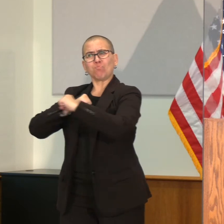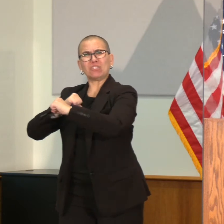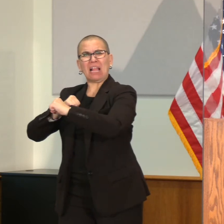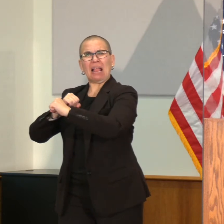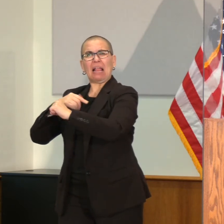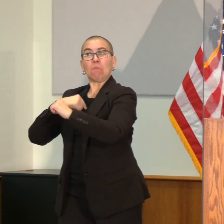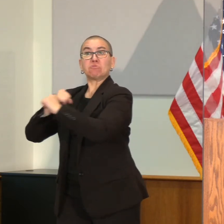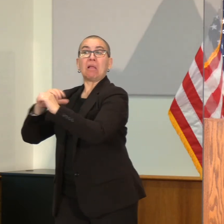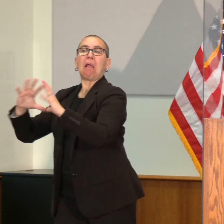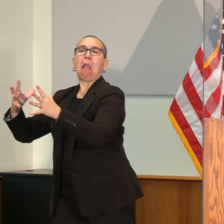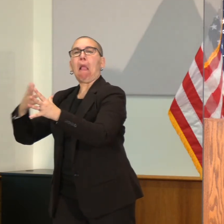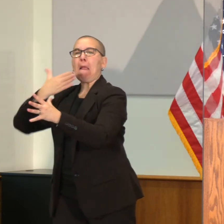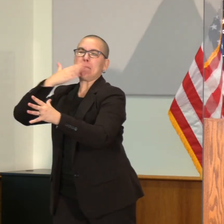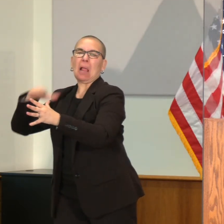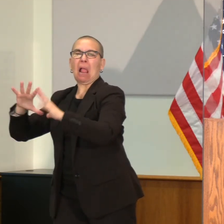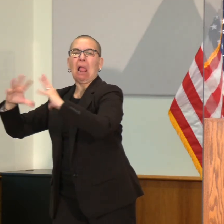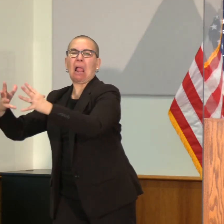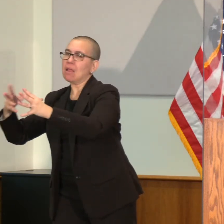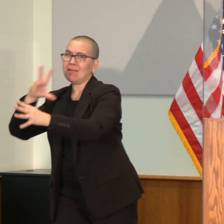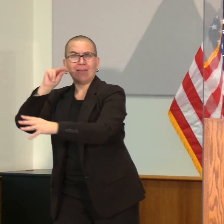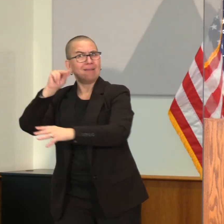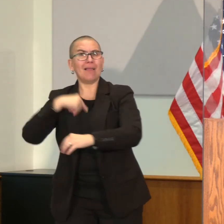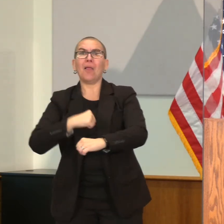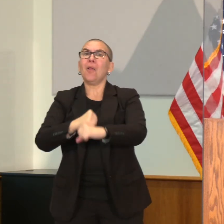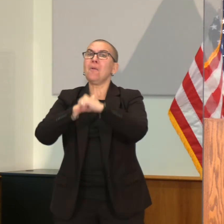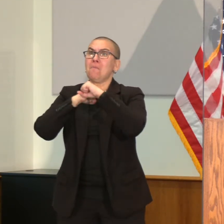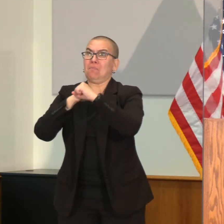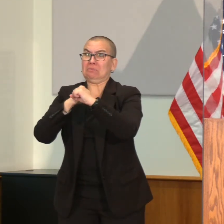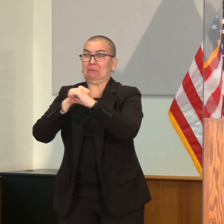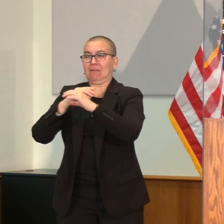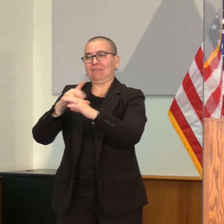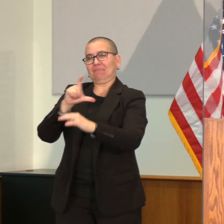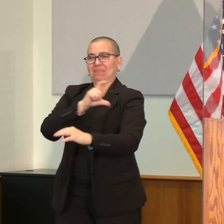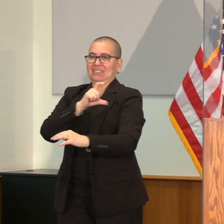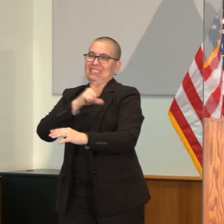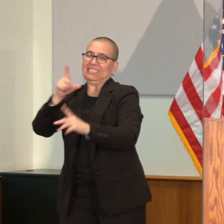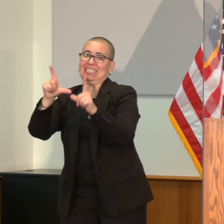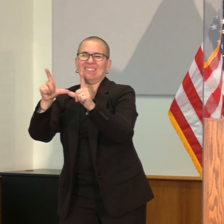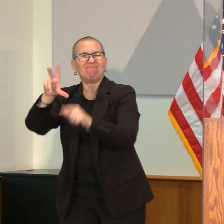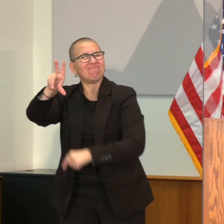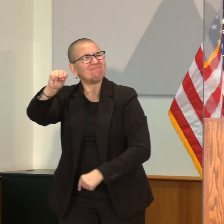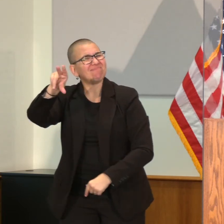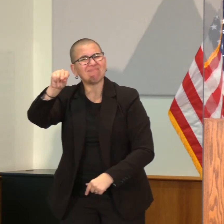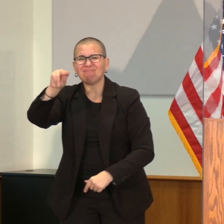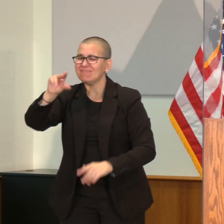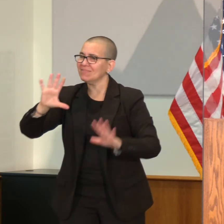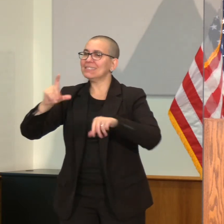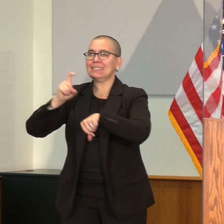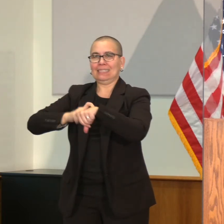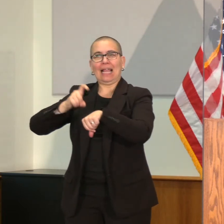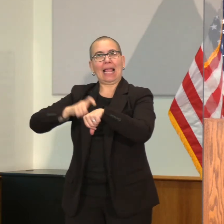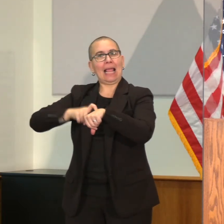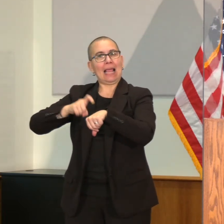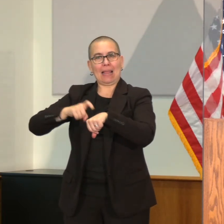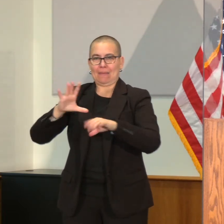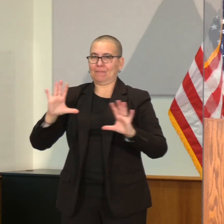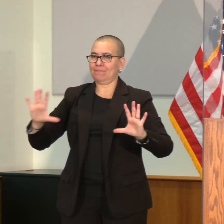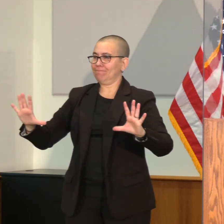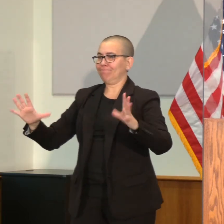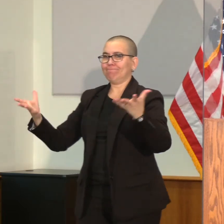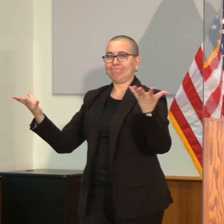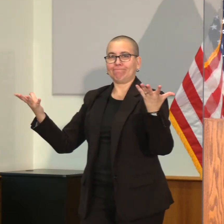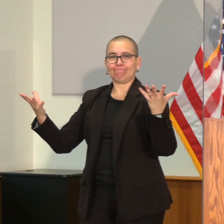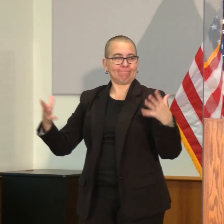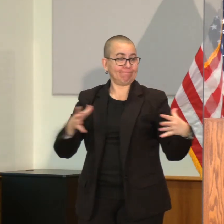protect a weak police accountability system. Now is the time to act and pass the